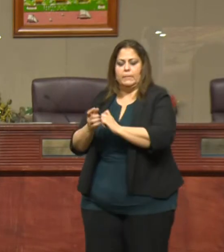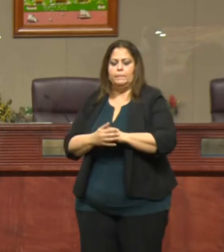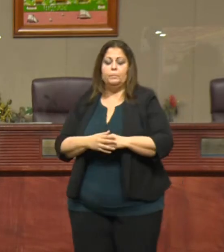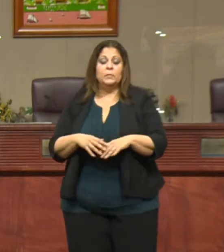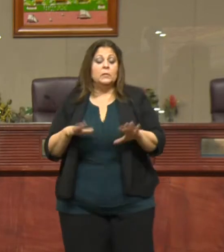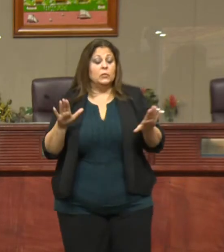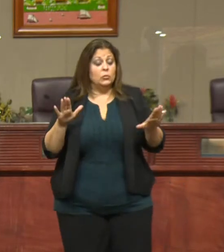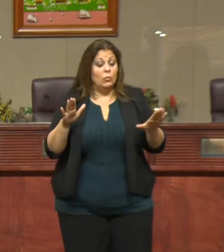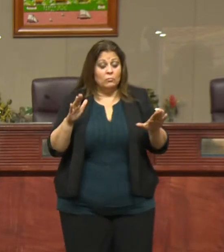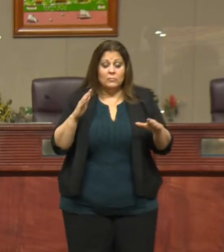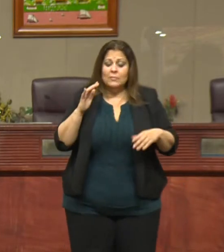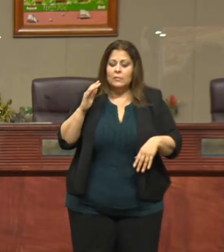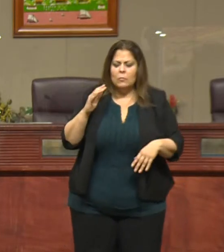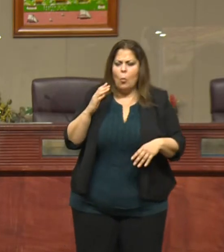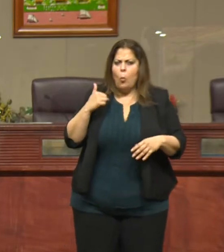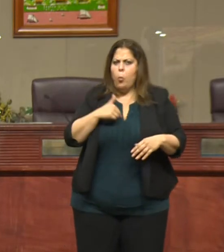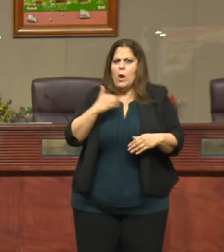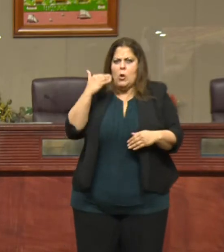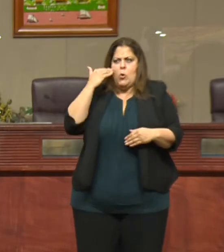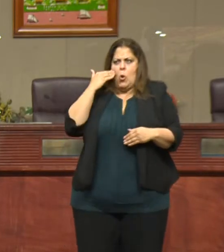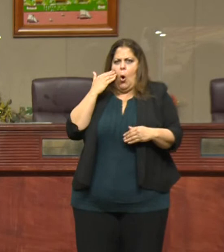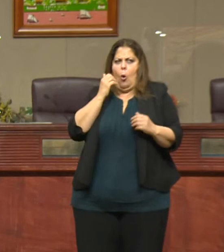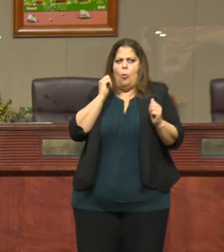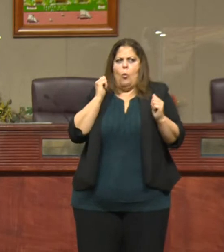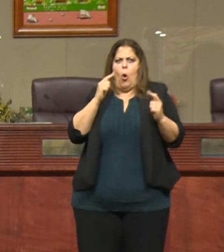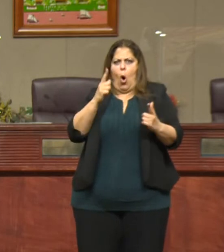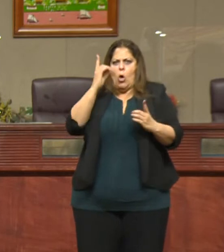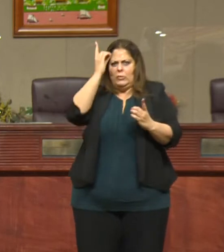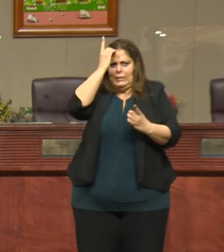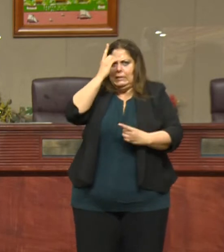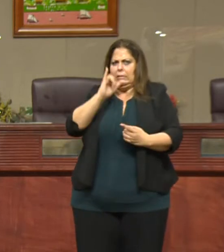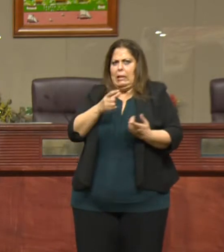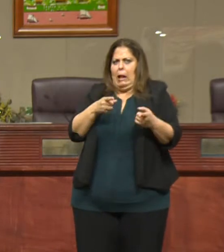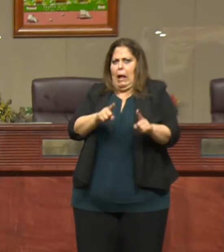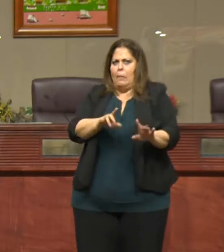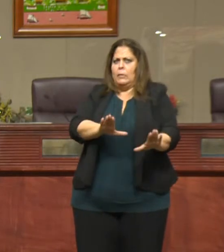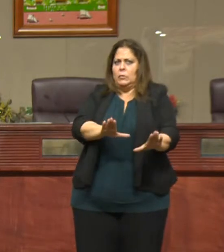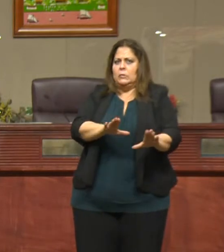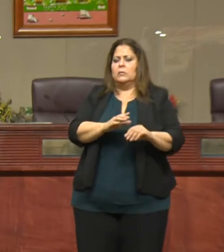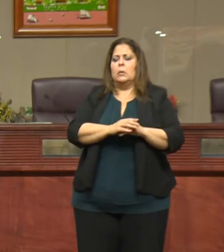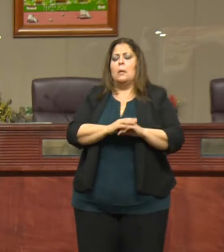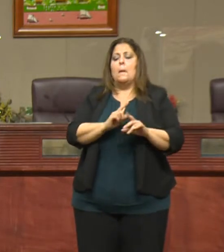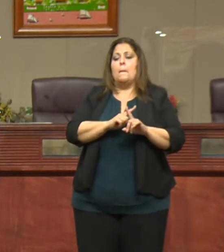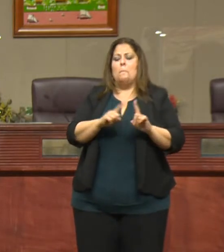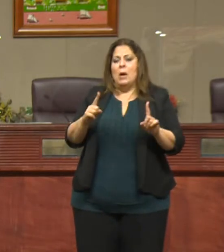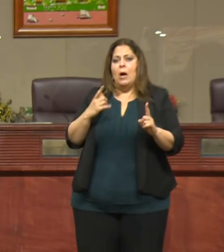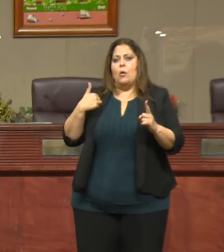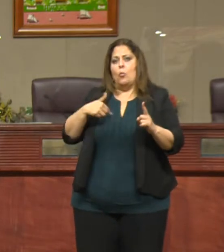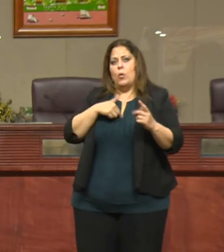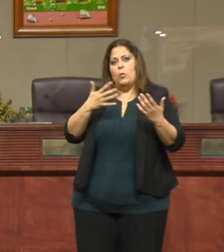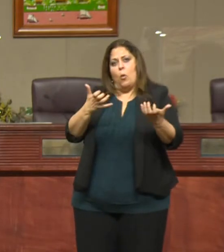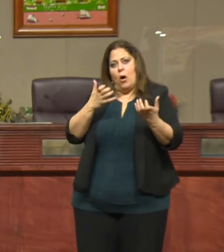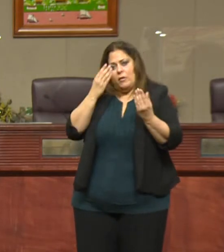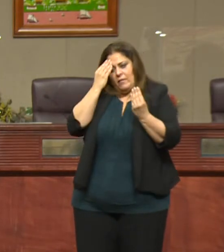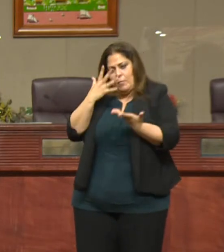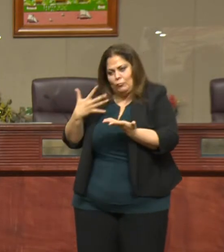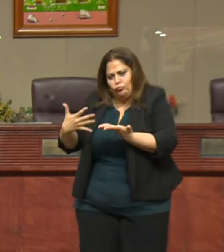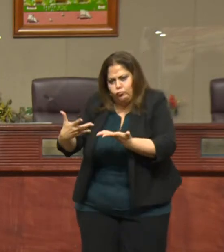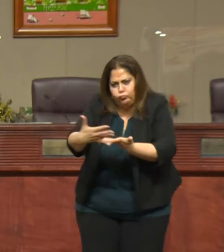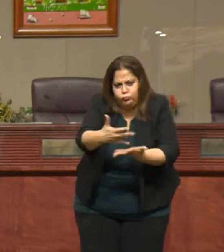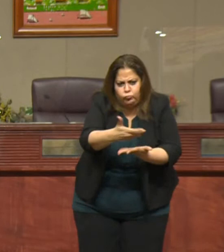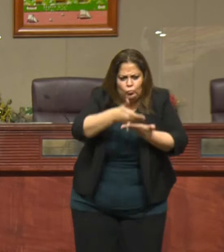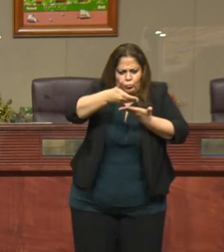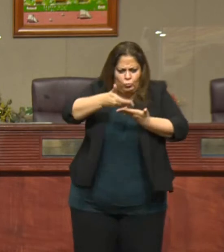are conducting surveillance and we're trying to gain additional information about what it means for us as far as severity